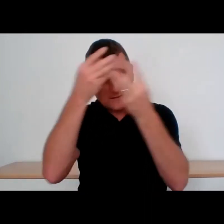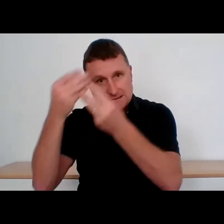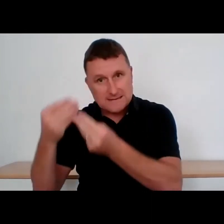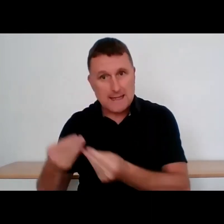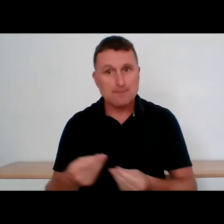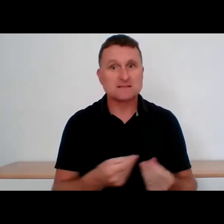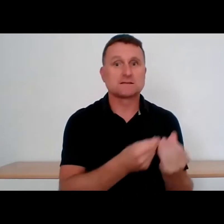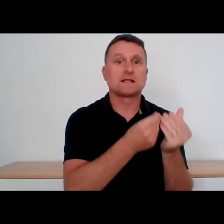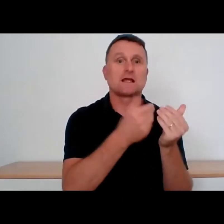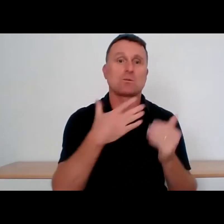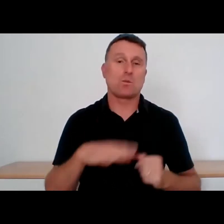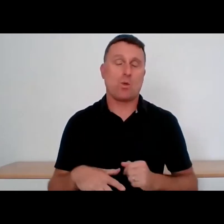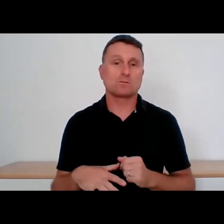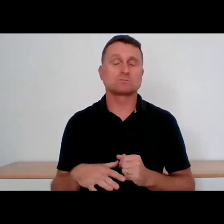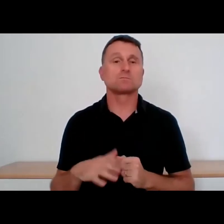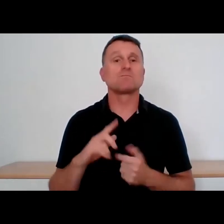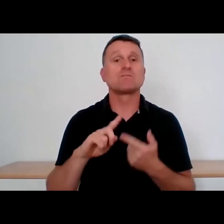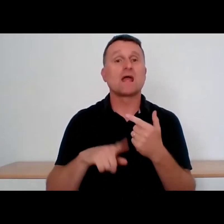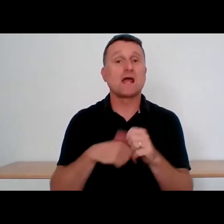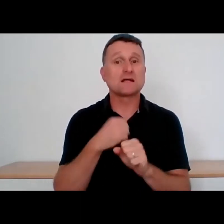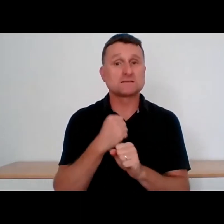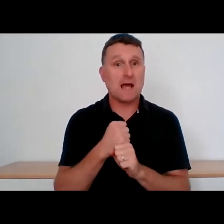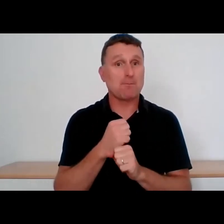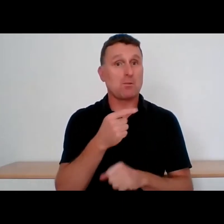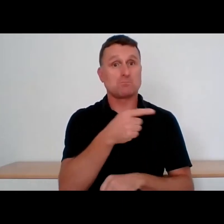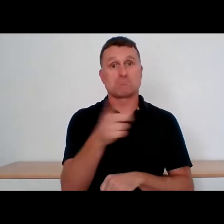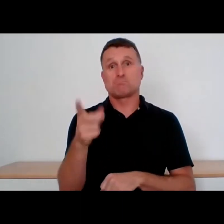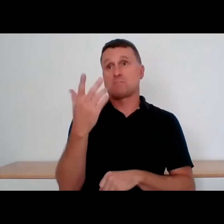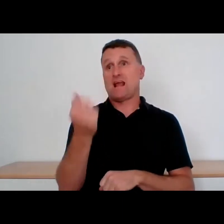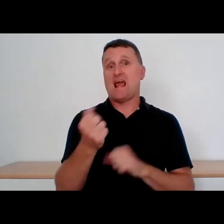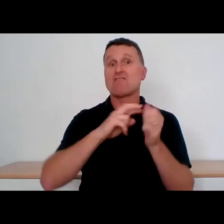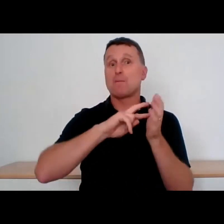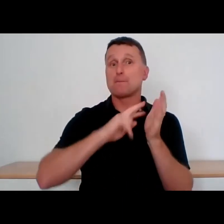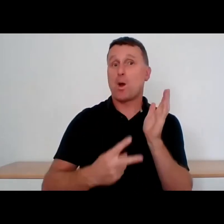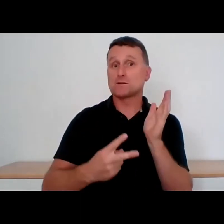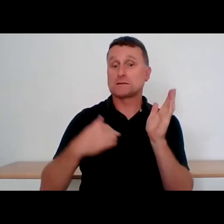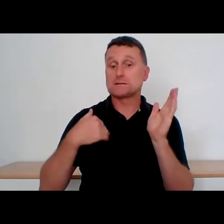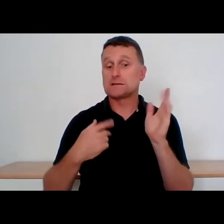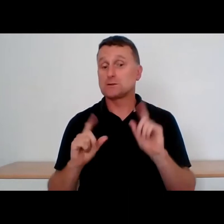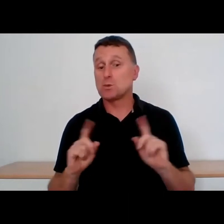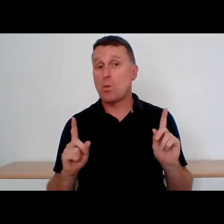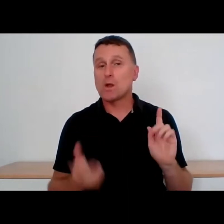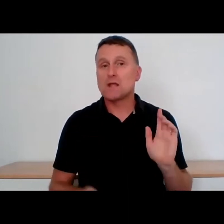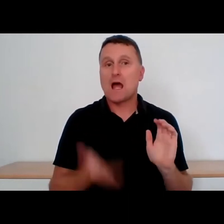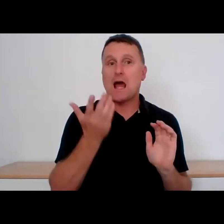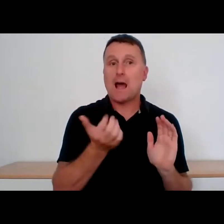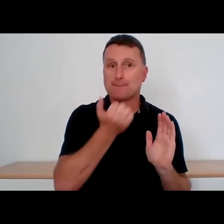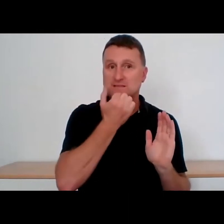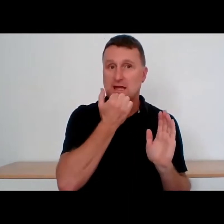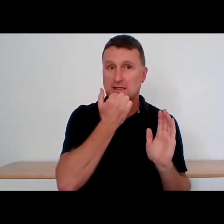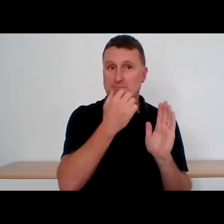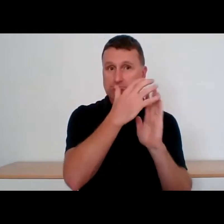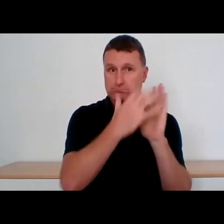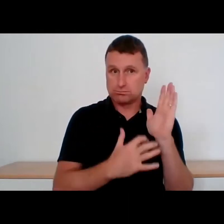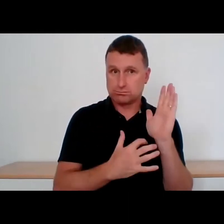For example, you might already have a policy and it just needs updating because maybe